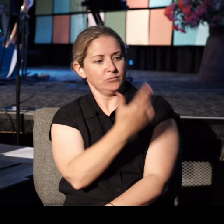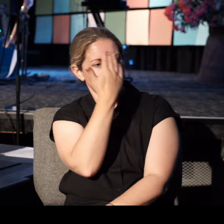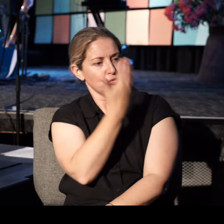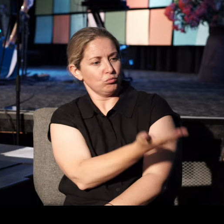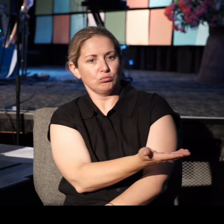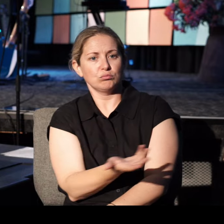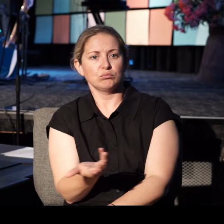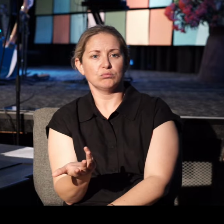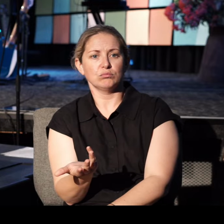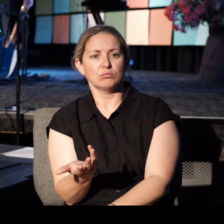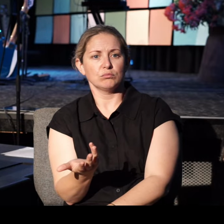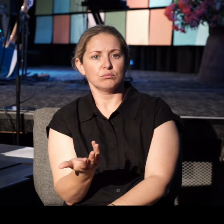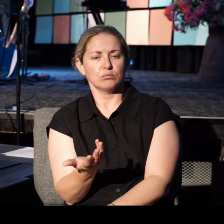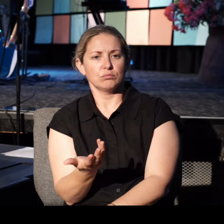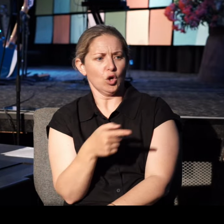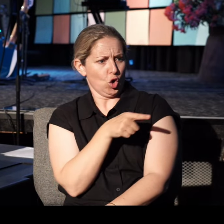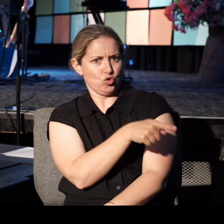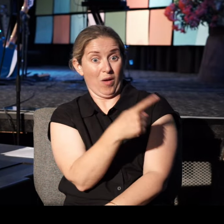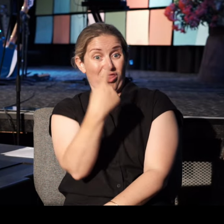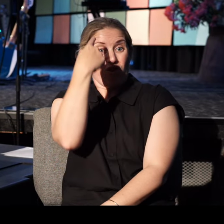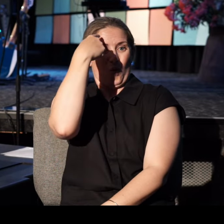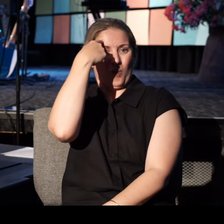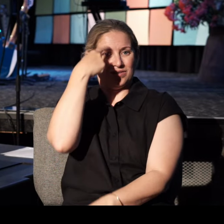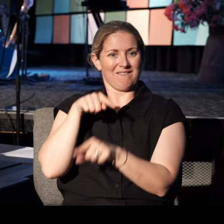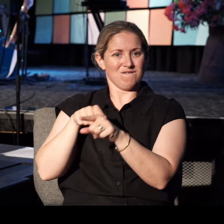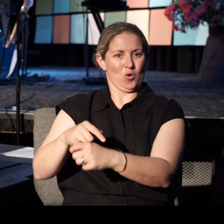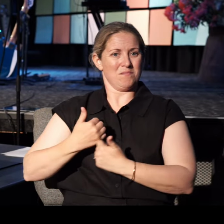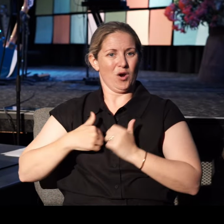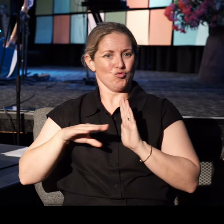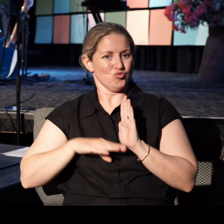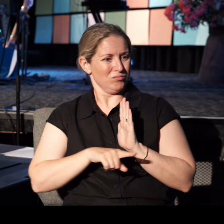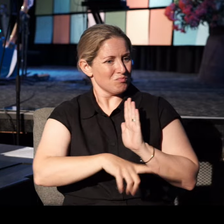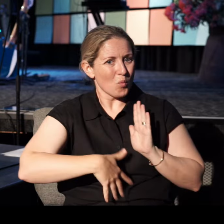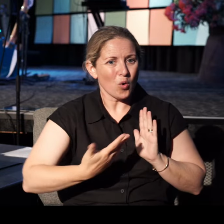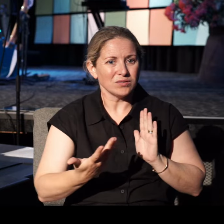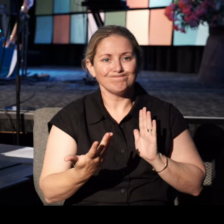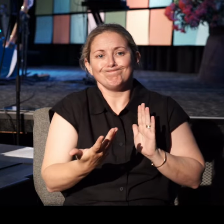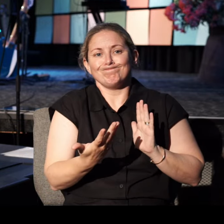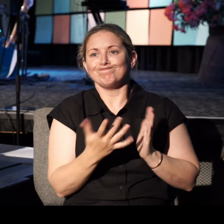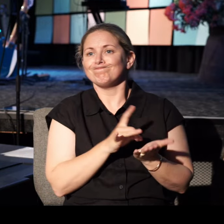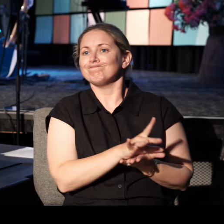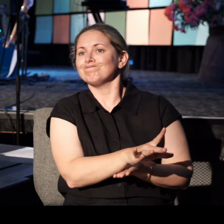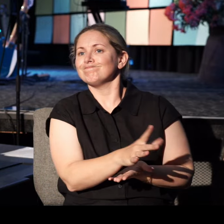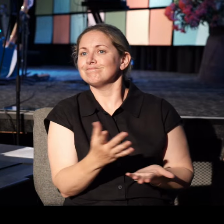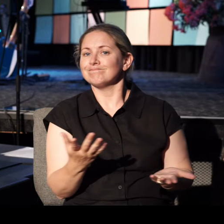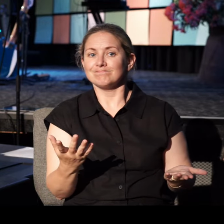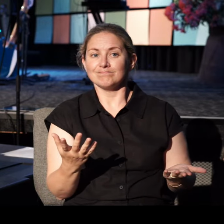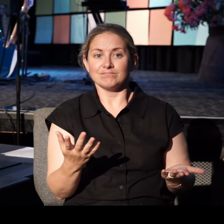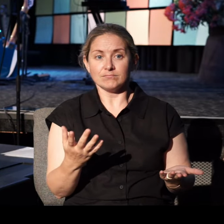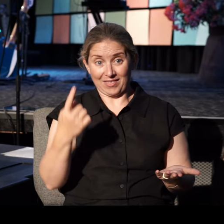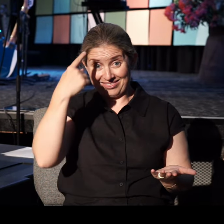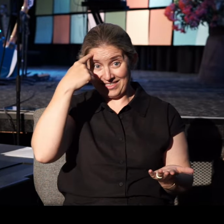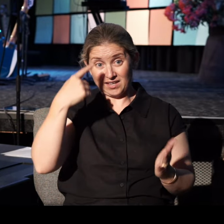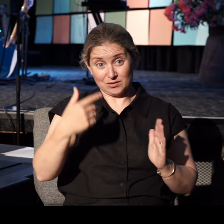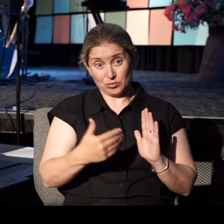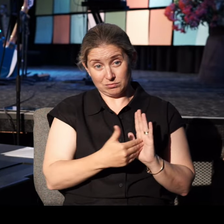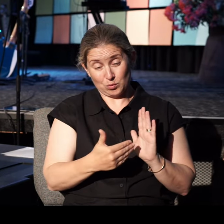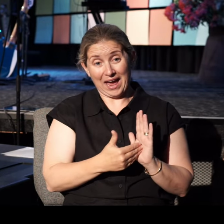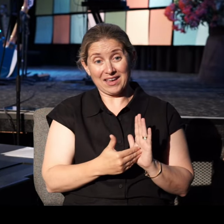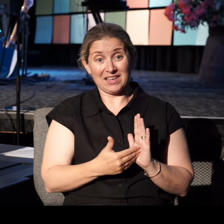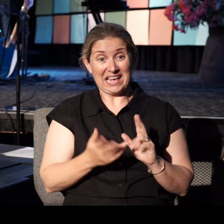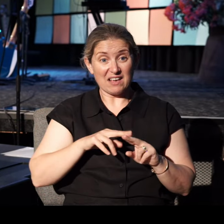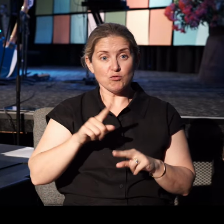Do not let that be true of any of us. Take the warning this morning. If you're growing in apathy,